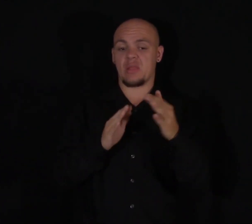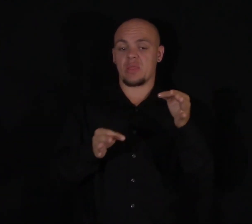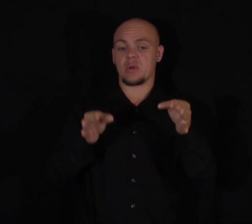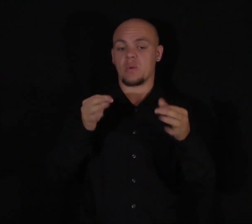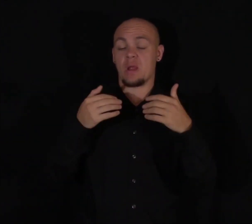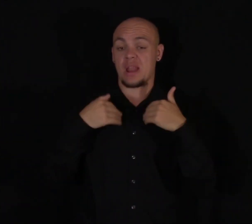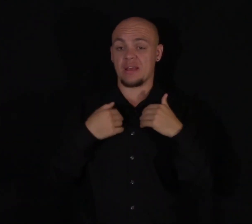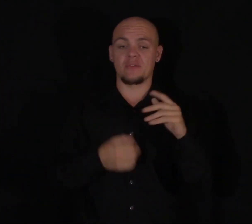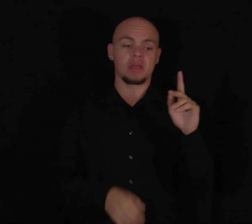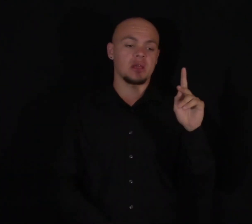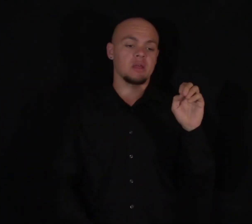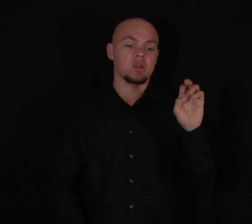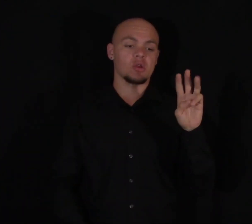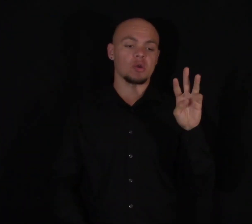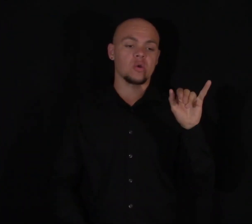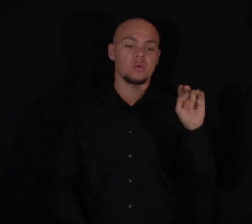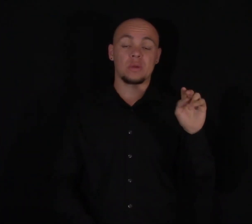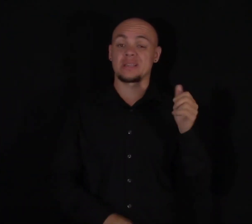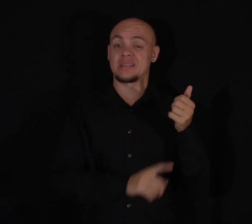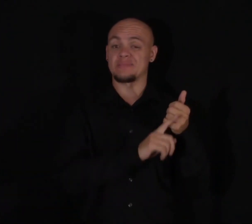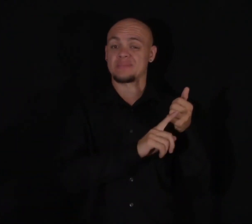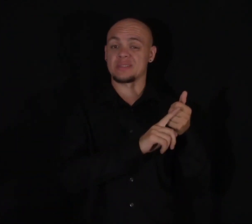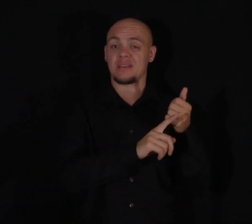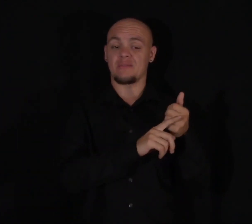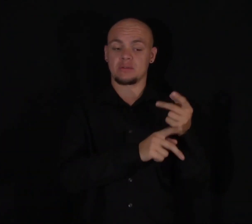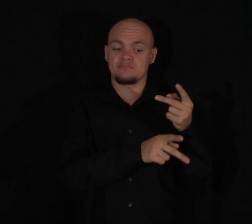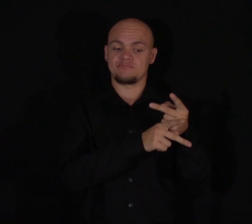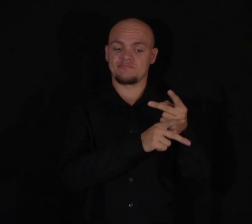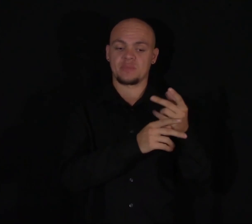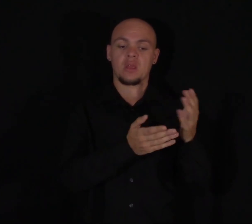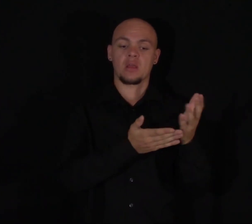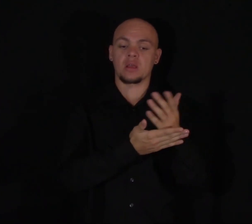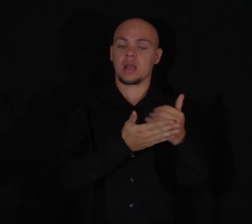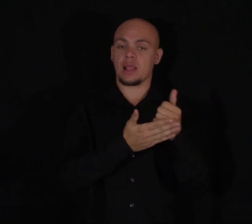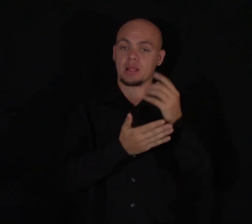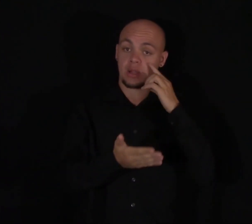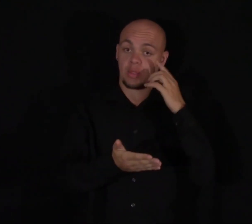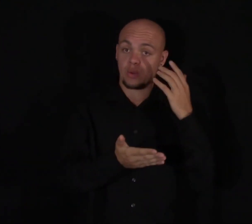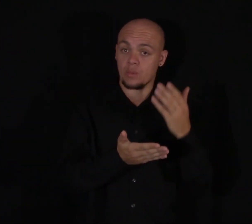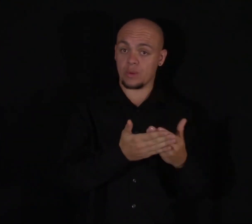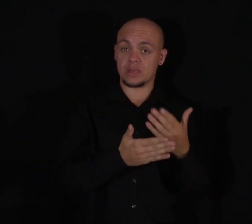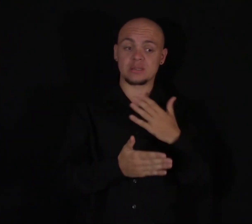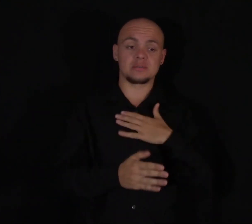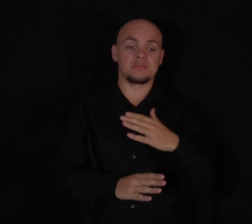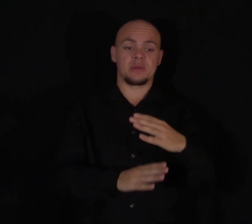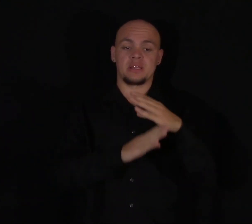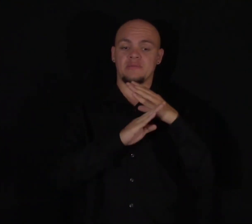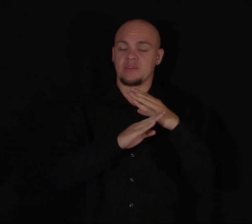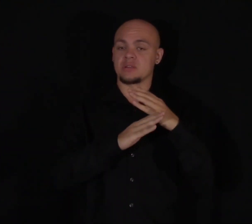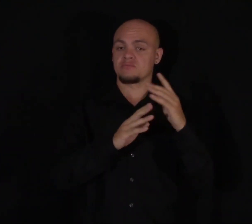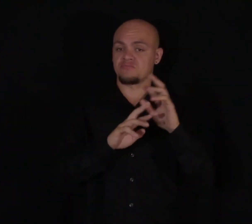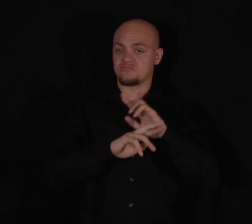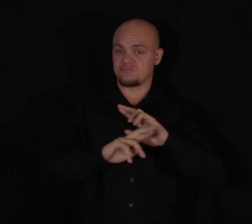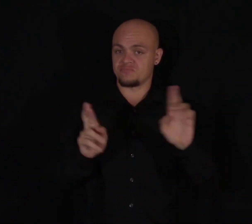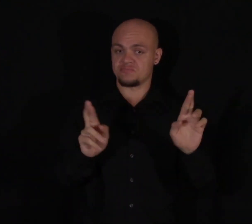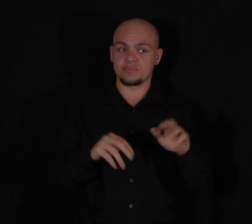Kirwan charged himself with every care of collecting witnesses and arranging my defence. I was spared the disgrace of